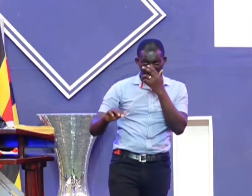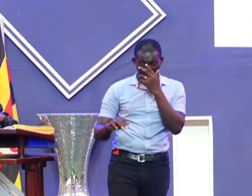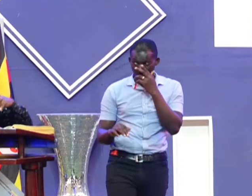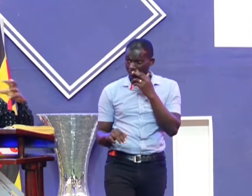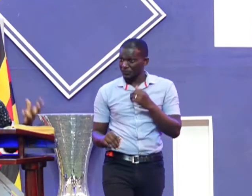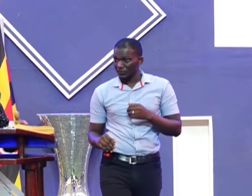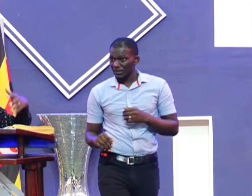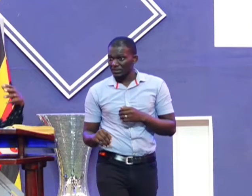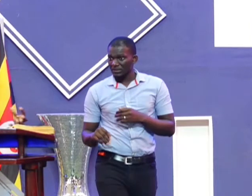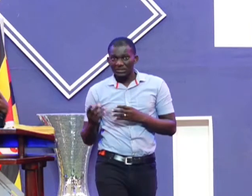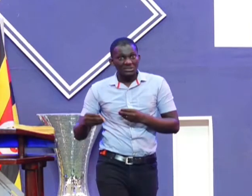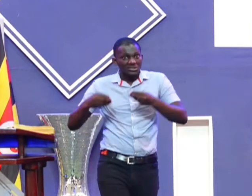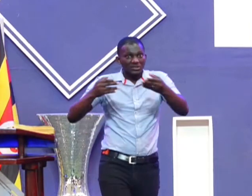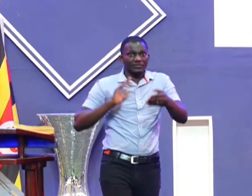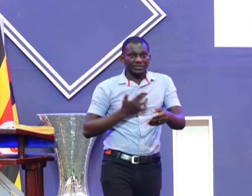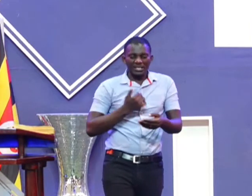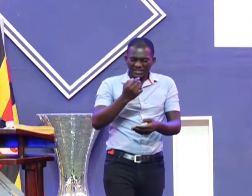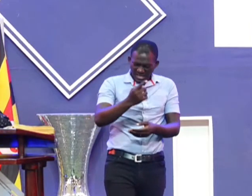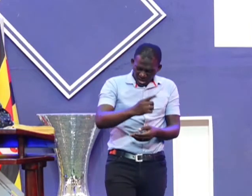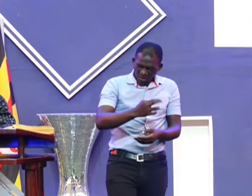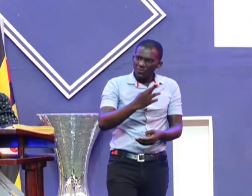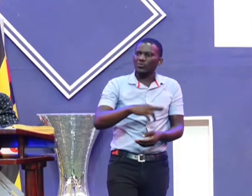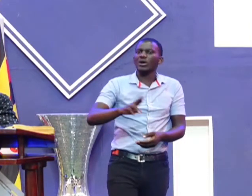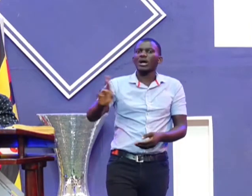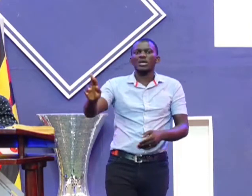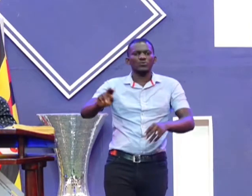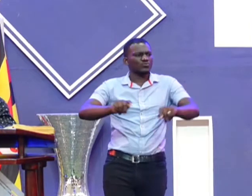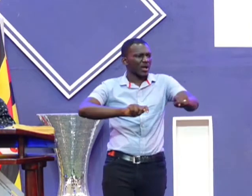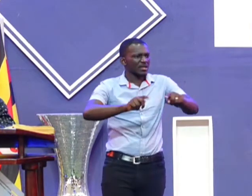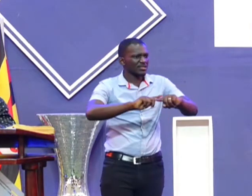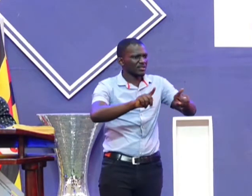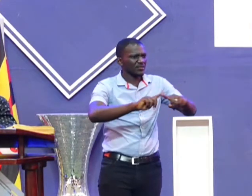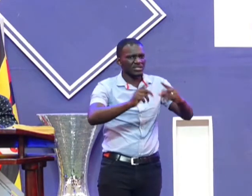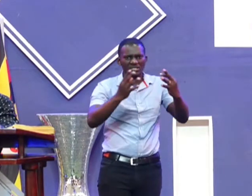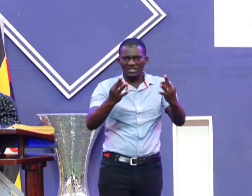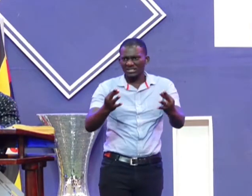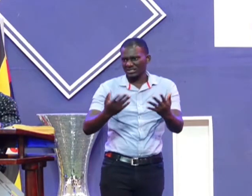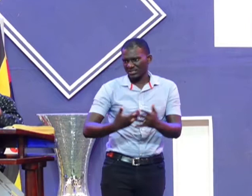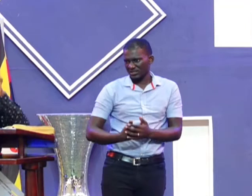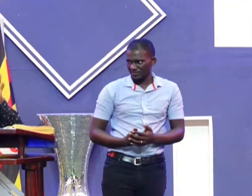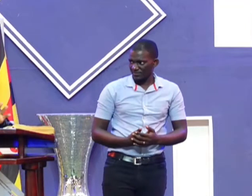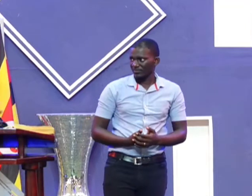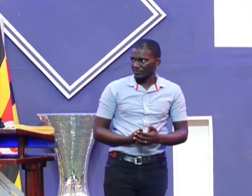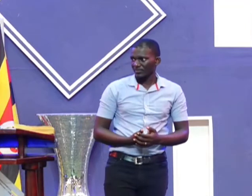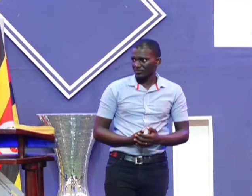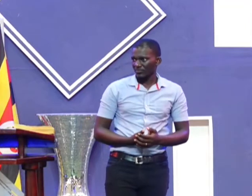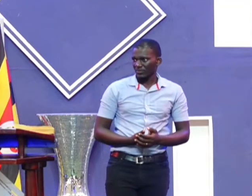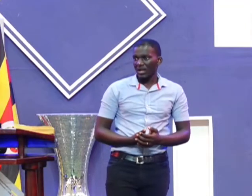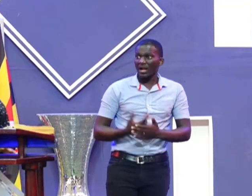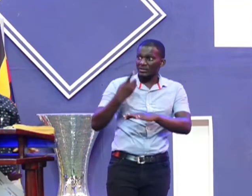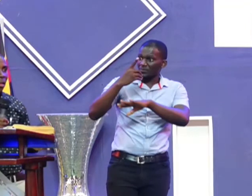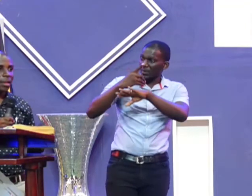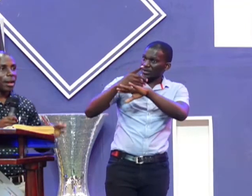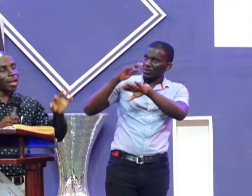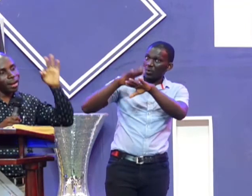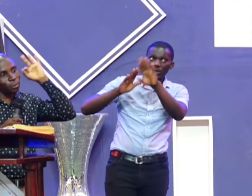it gives us a right to rule. Kiba kituwa enkizo fo okubeera nga ffe tufuga. Era okusinziira ku Katonda. And